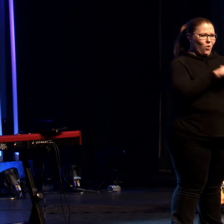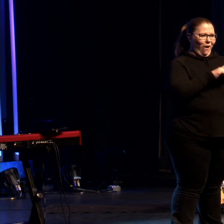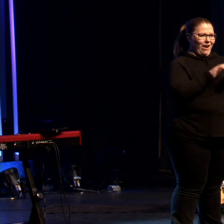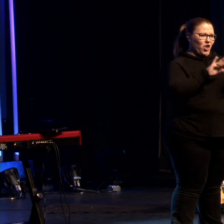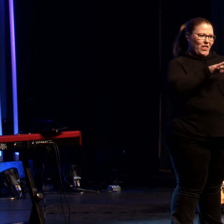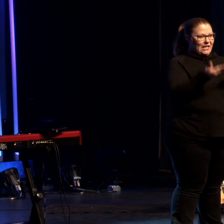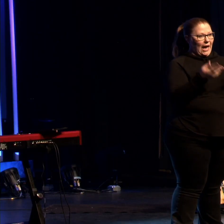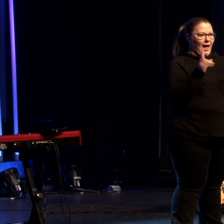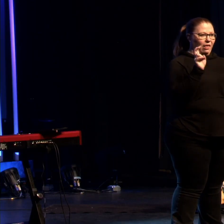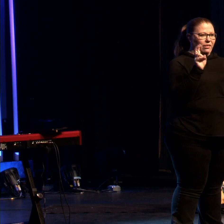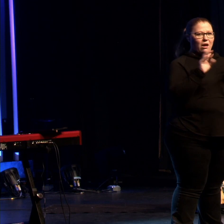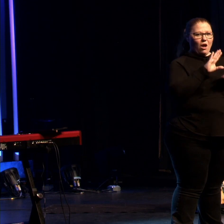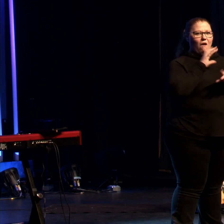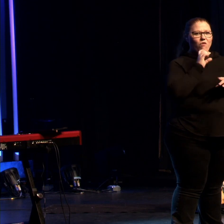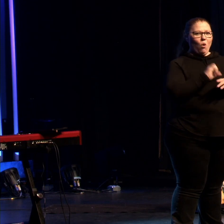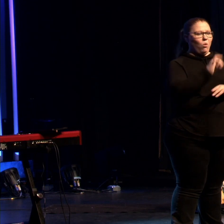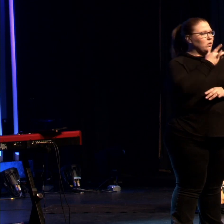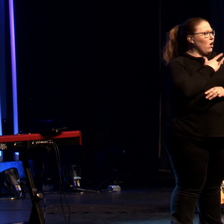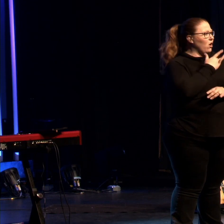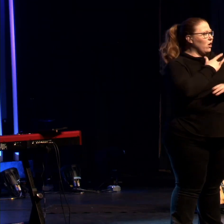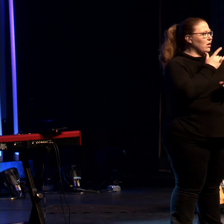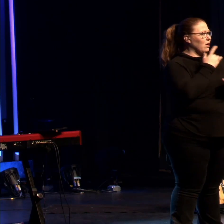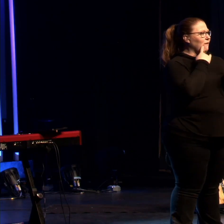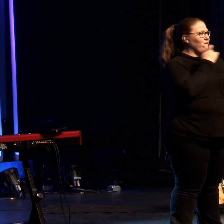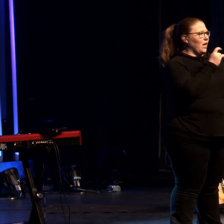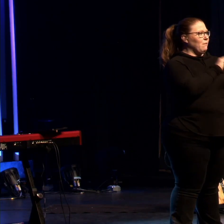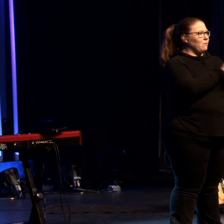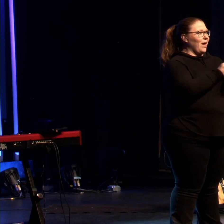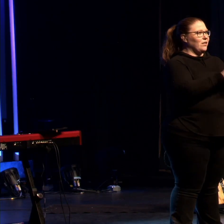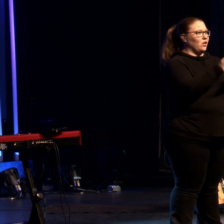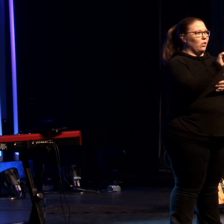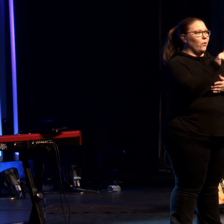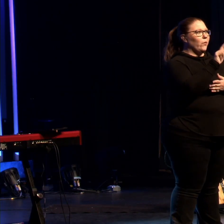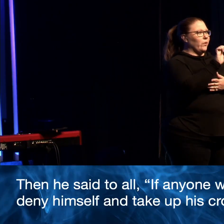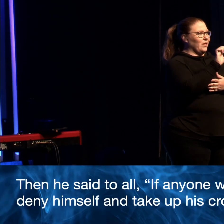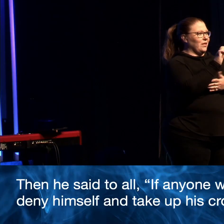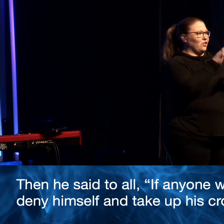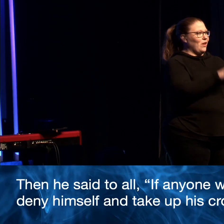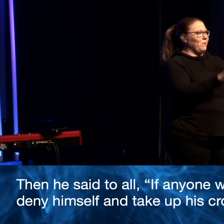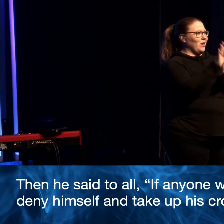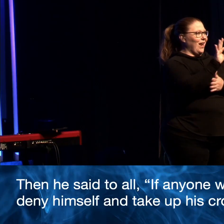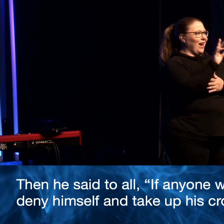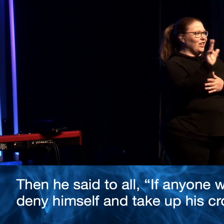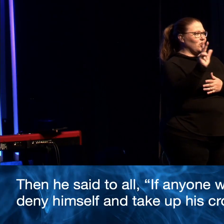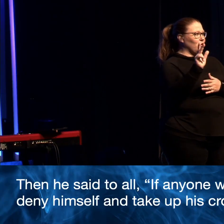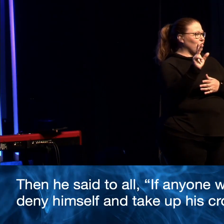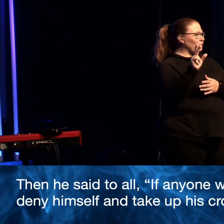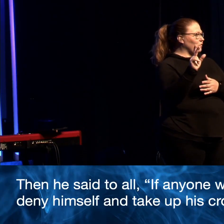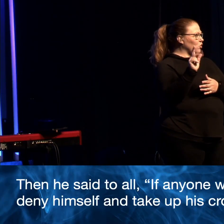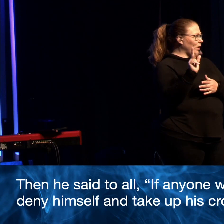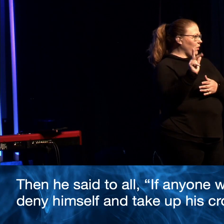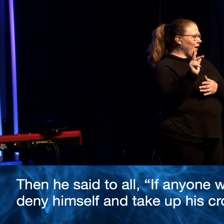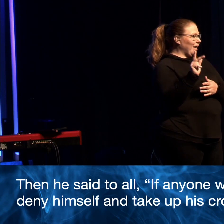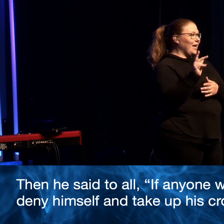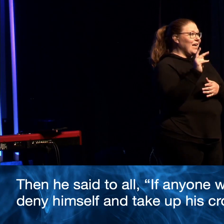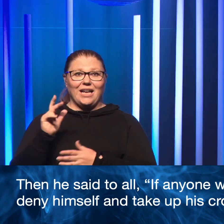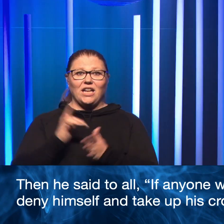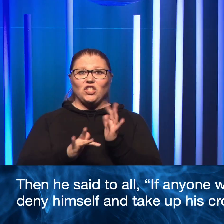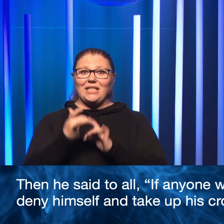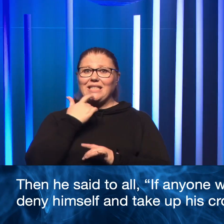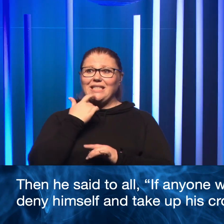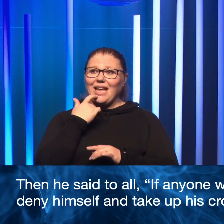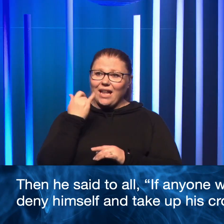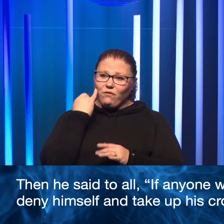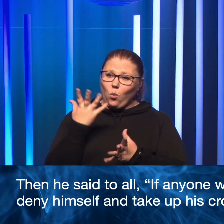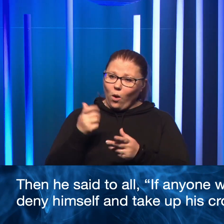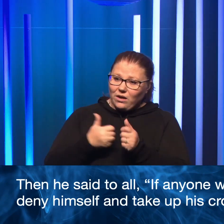heart. Very famous passage, Luke 9:23. Jesus said, if anyone wishes to come after me, he must deny themselves,